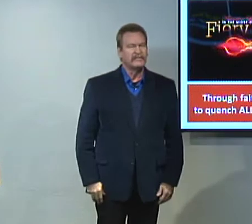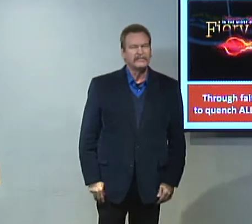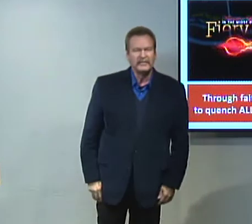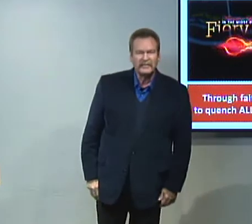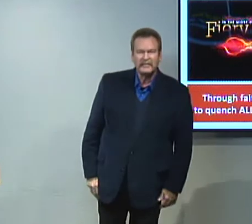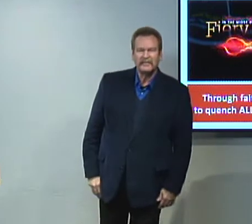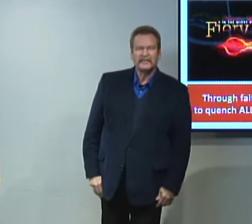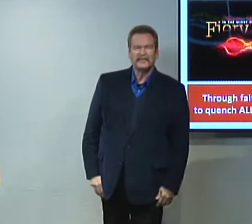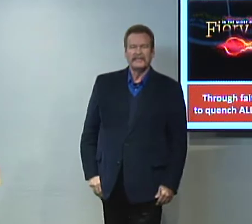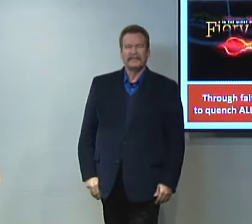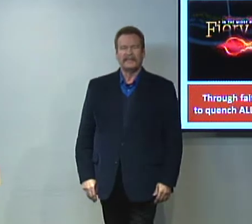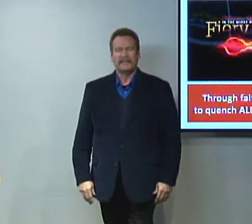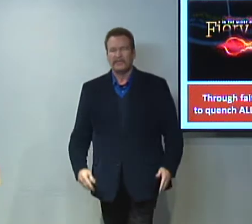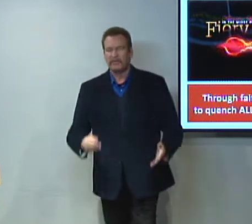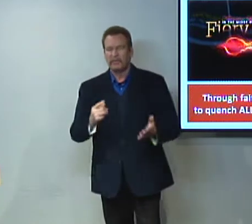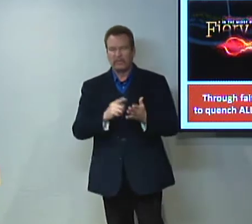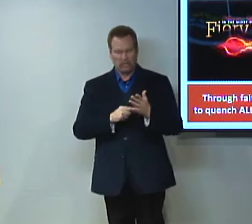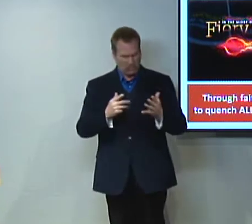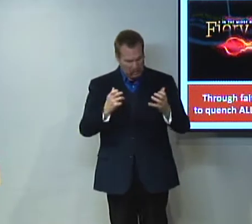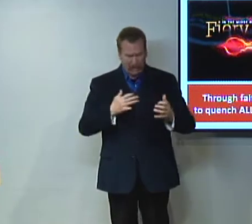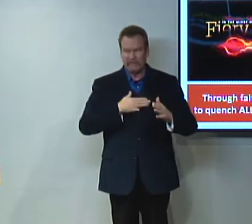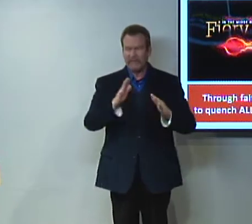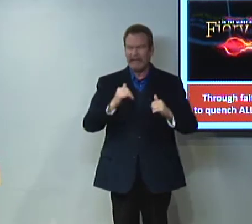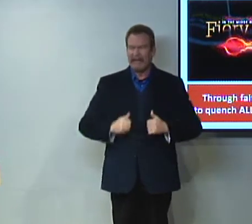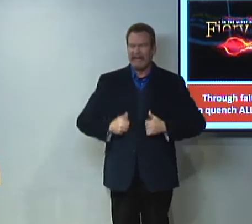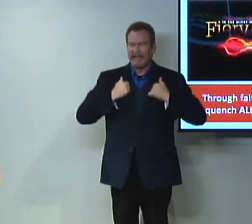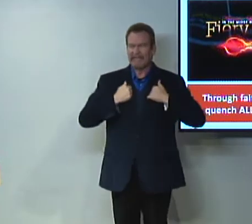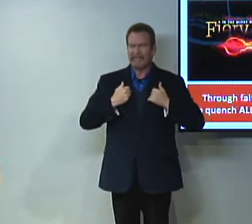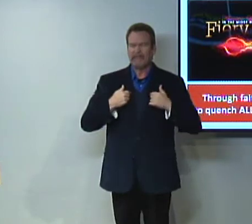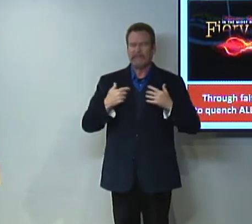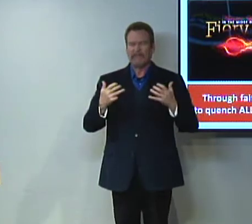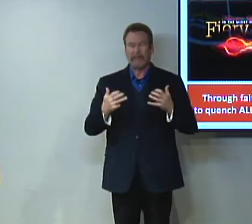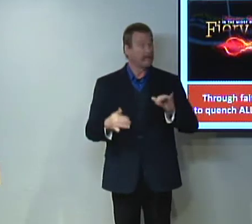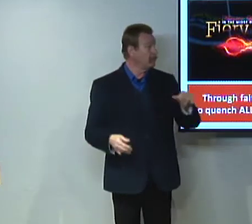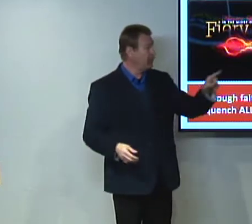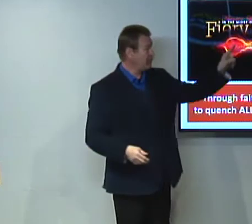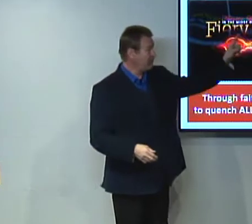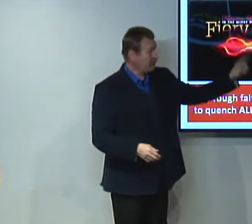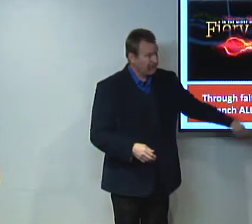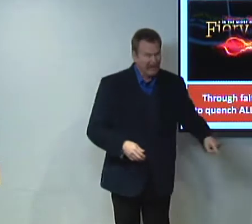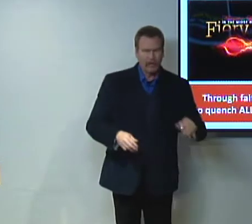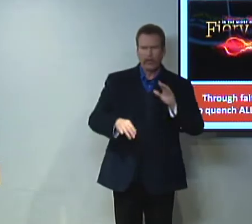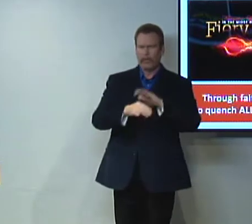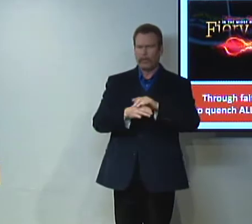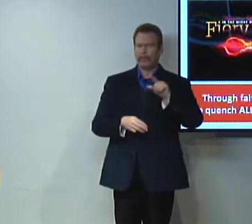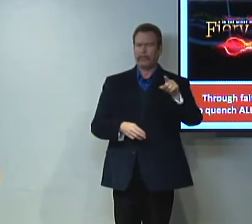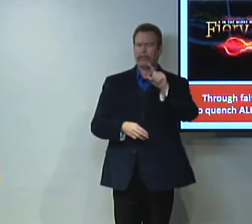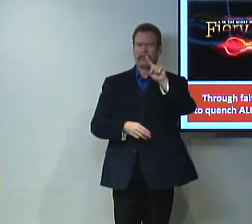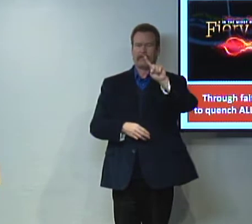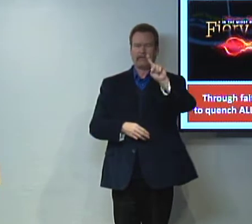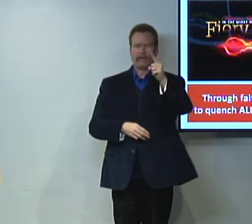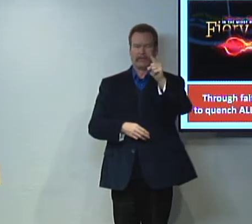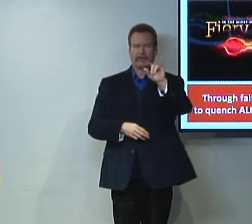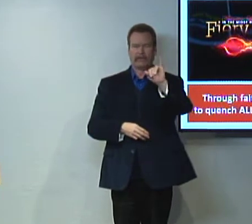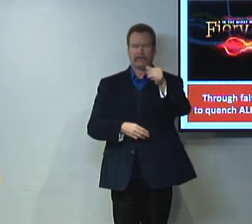want power. What we want for our lives. All three of these things. The